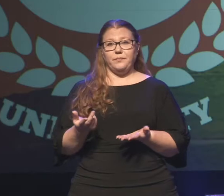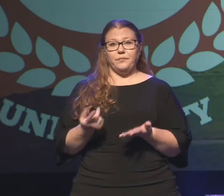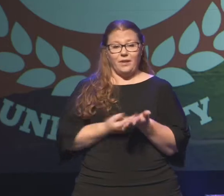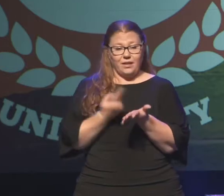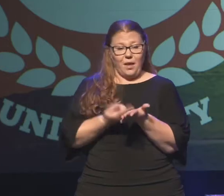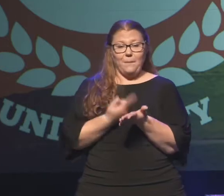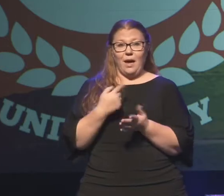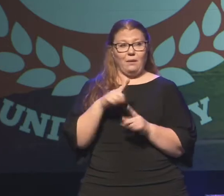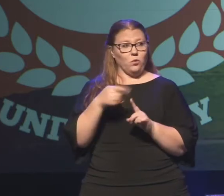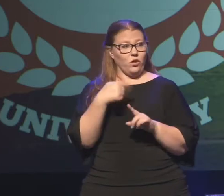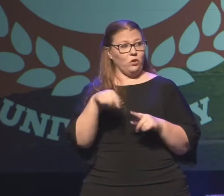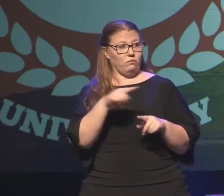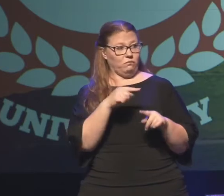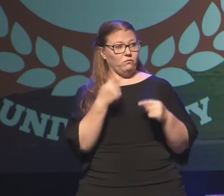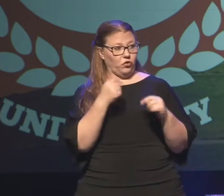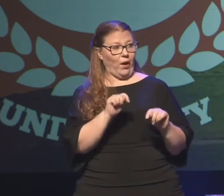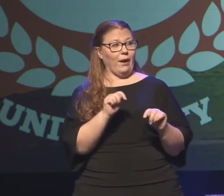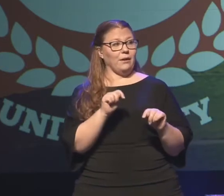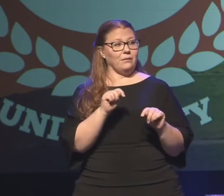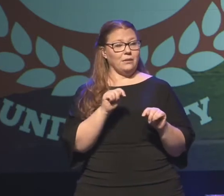Sometimes when you've tried to create a better